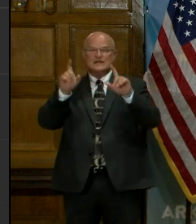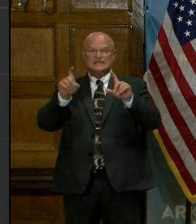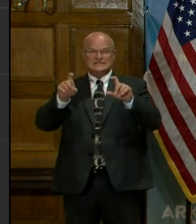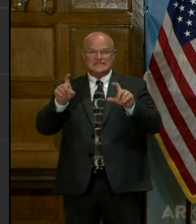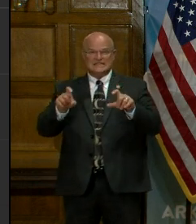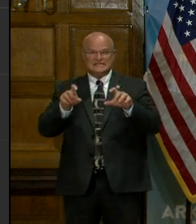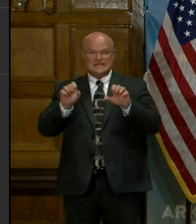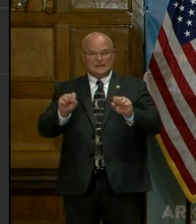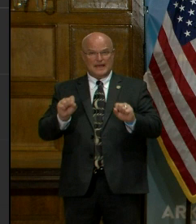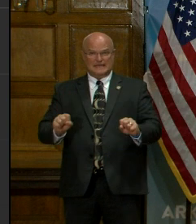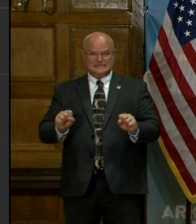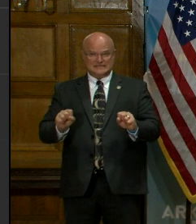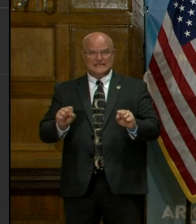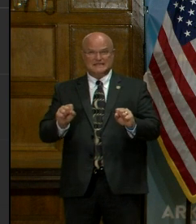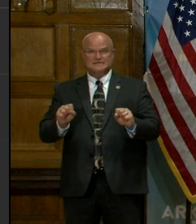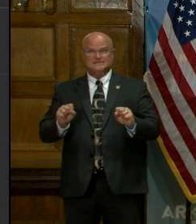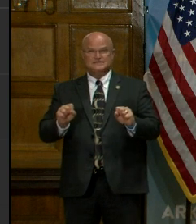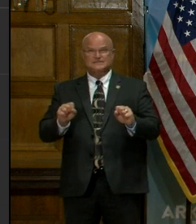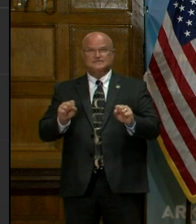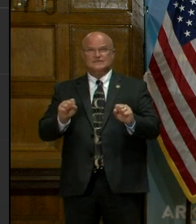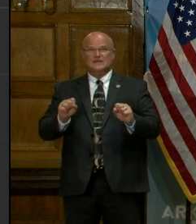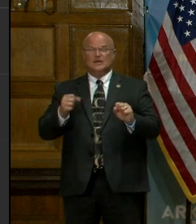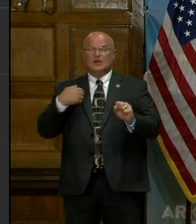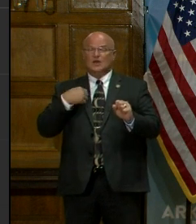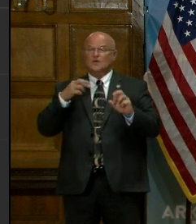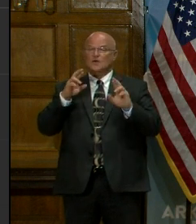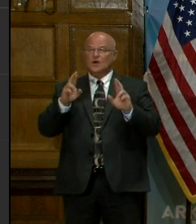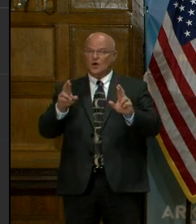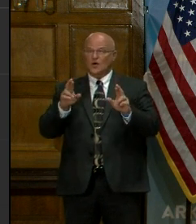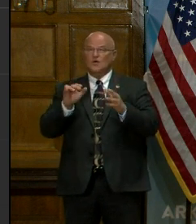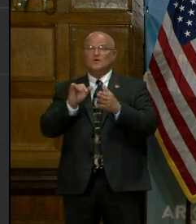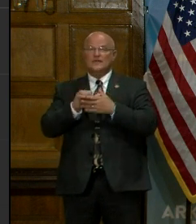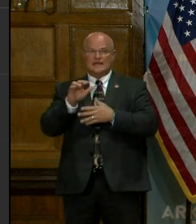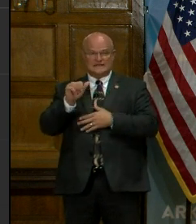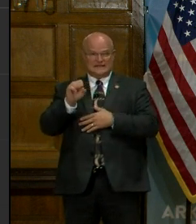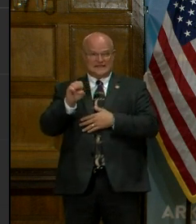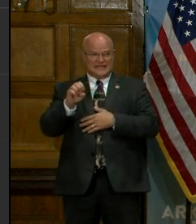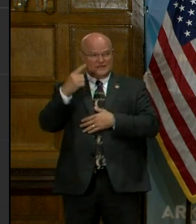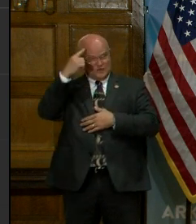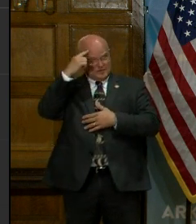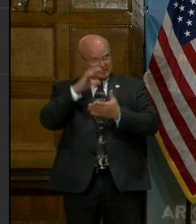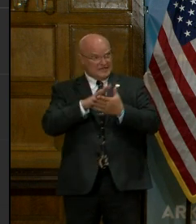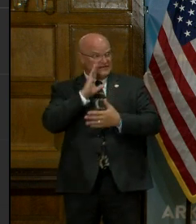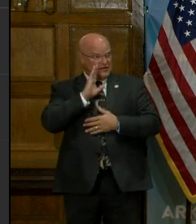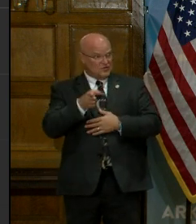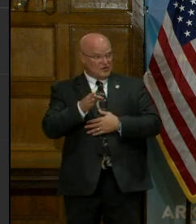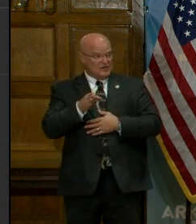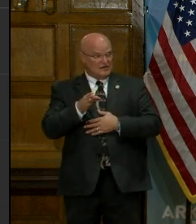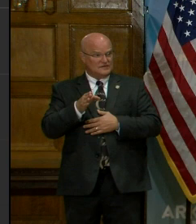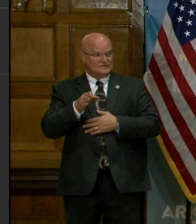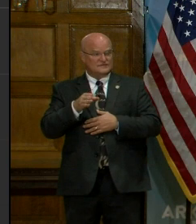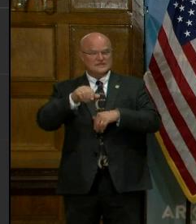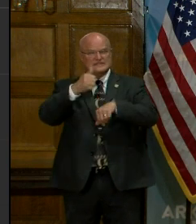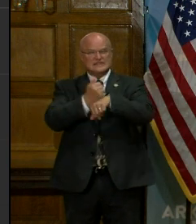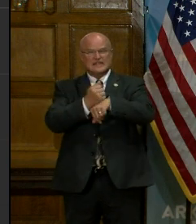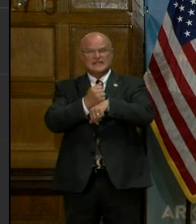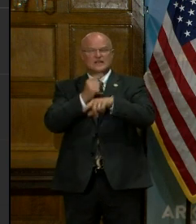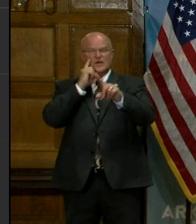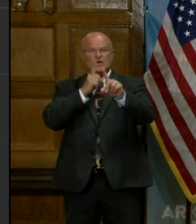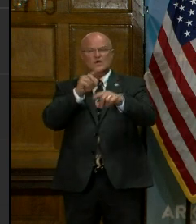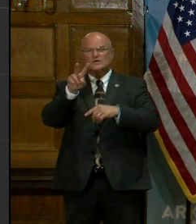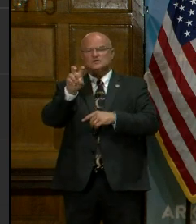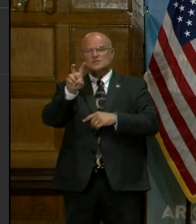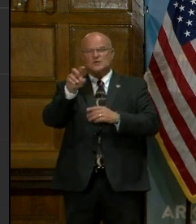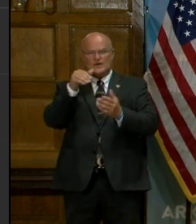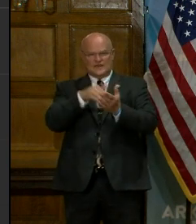testing capacity. We're hopeful that that will be the case. We believe it will be. We're setting our goal at